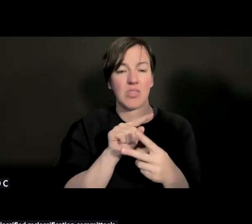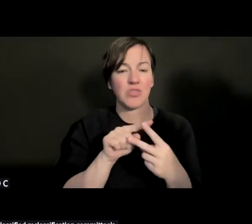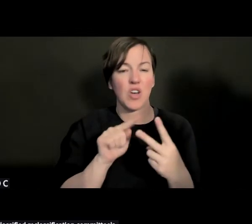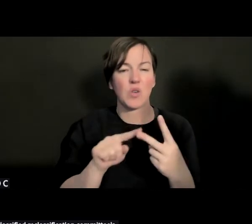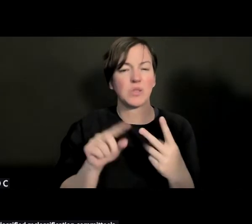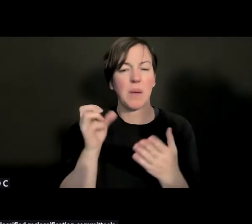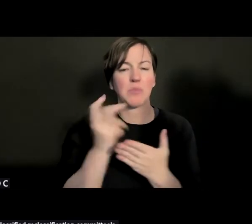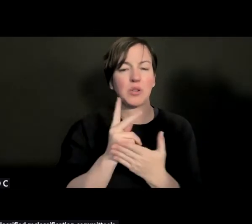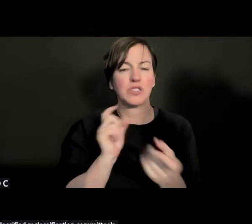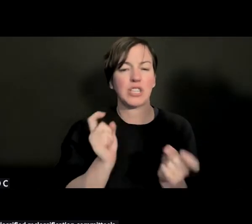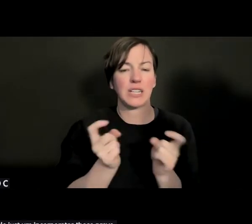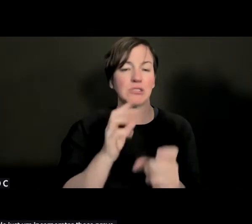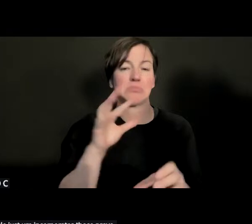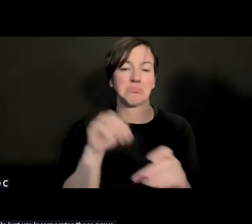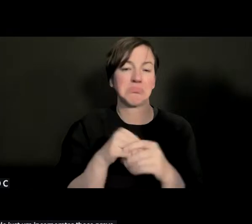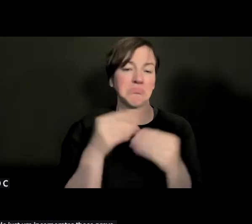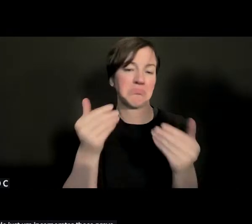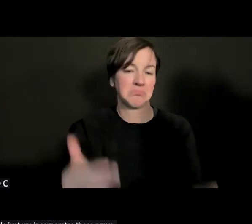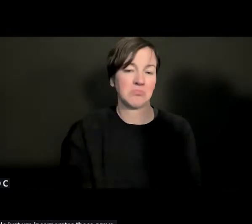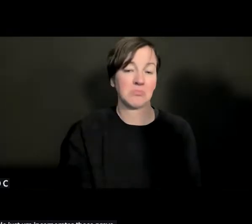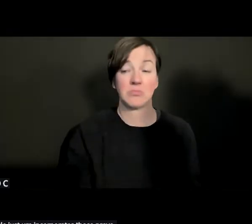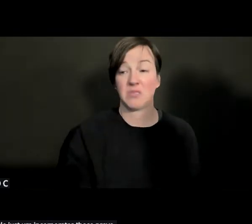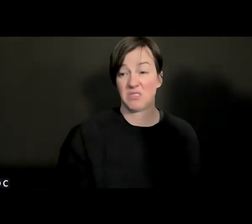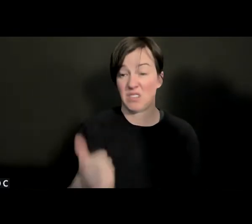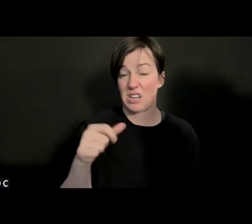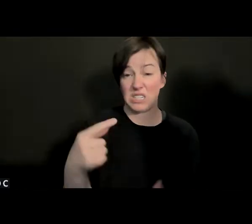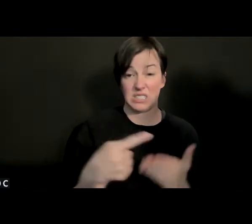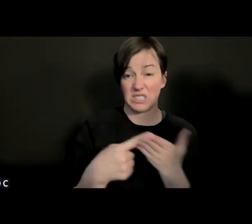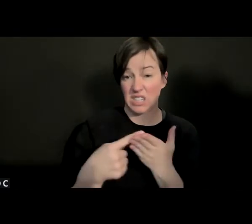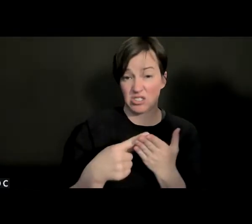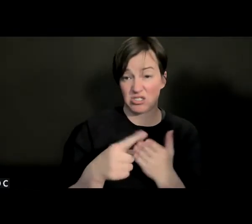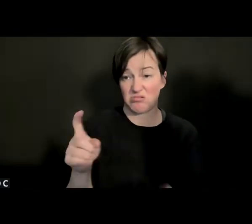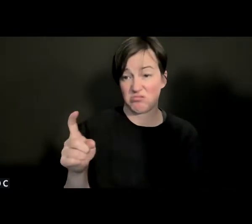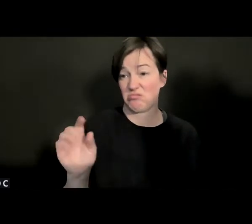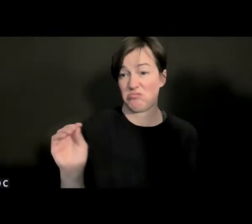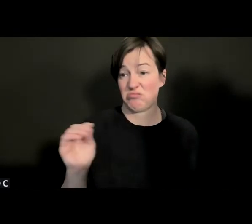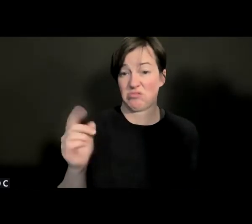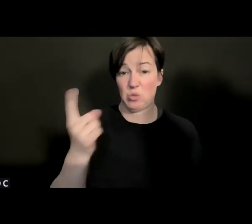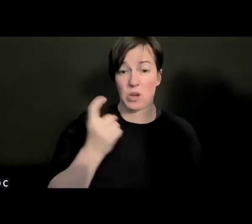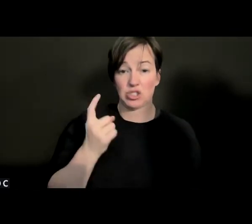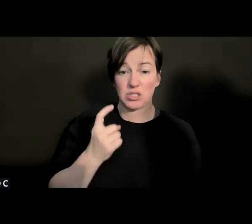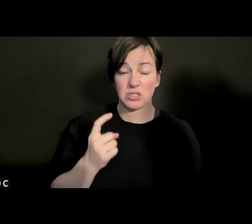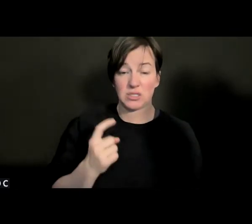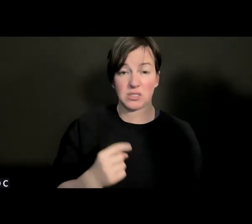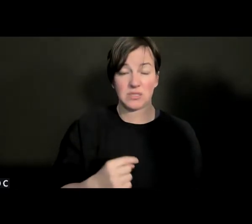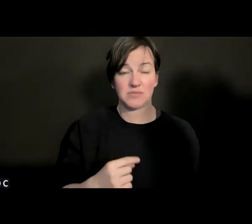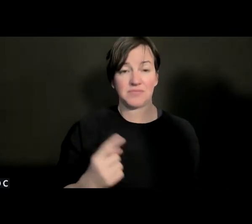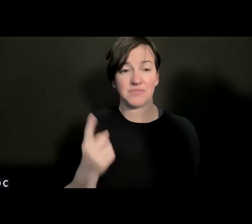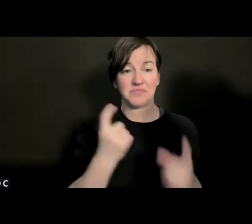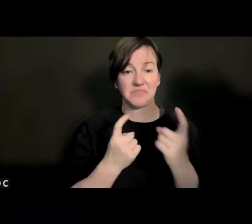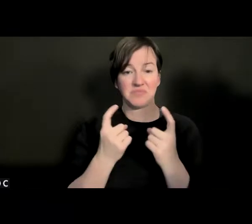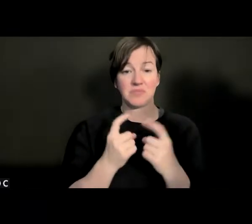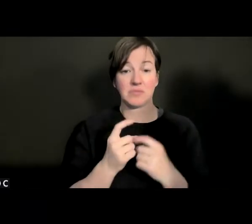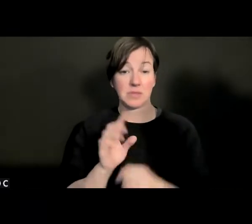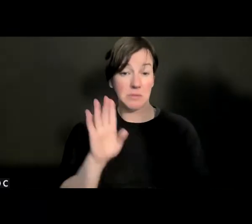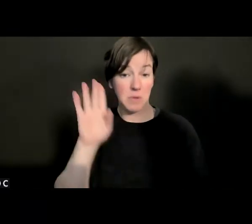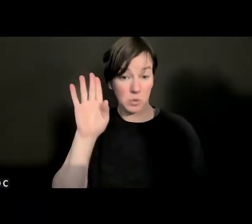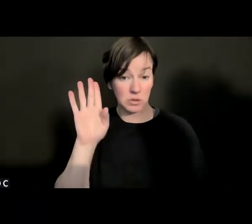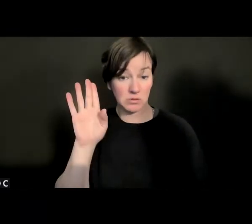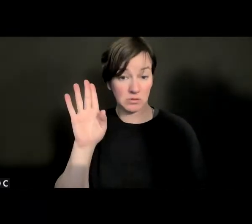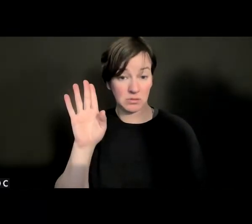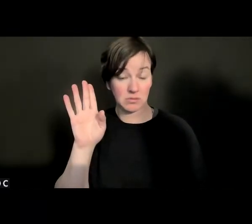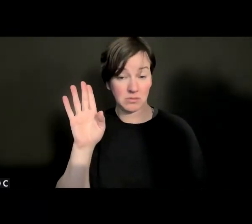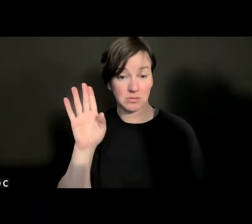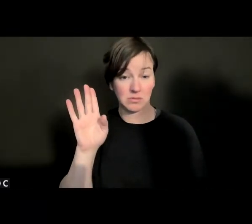changes. Any discussion by the board? Any questions? Is there a motion?